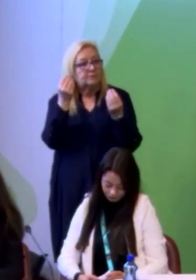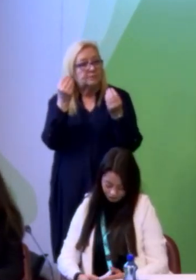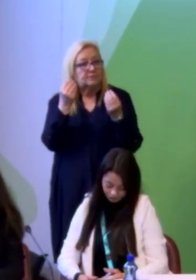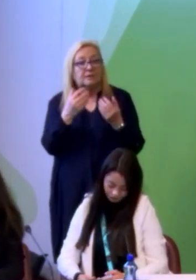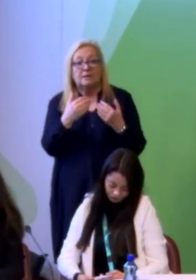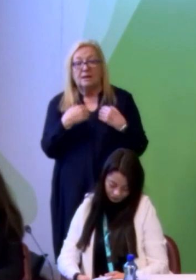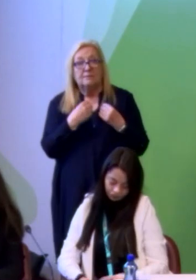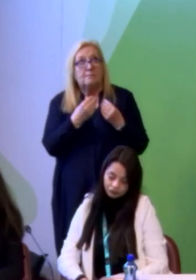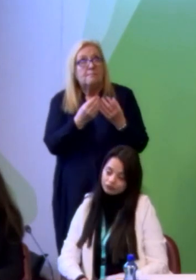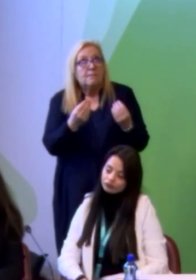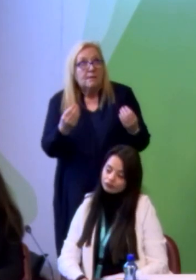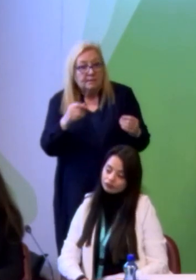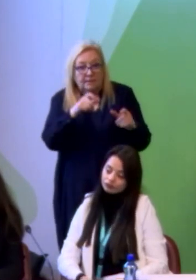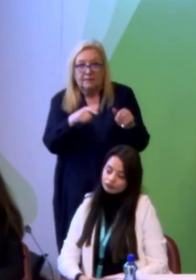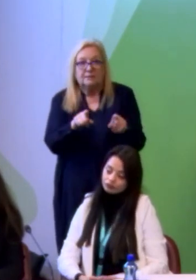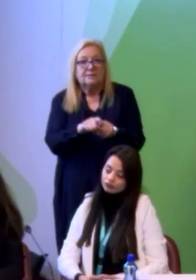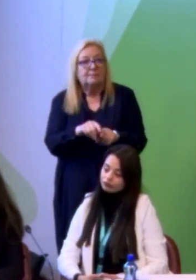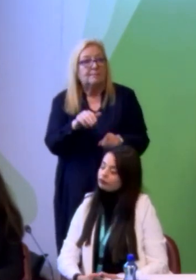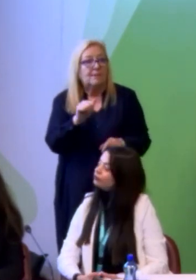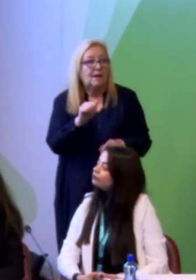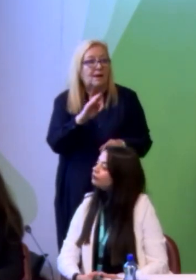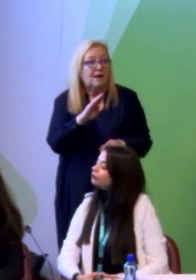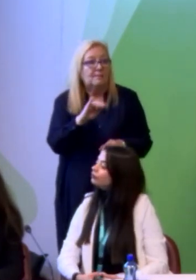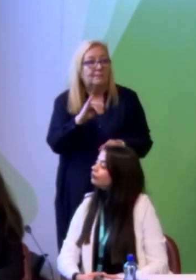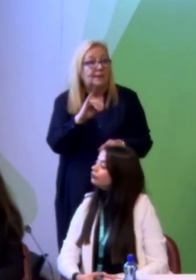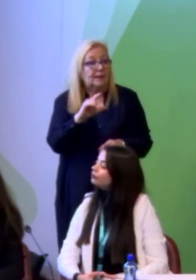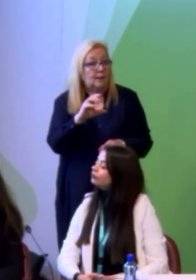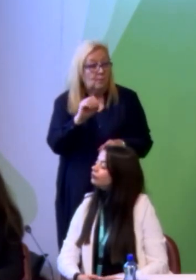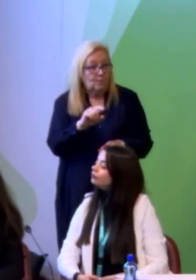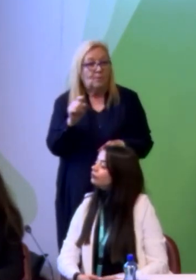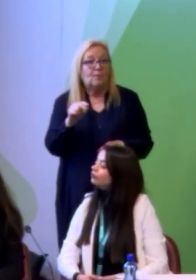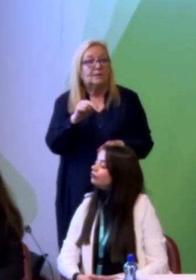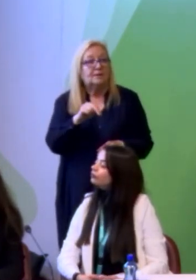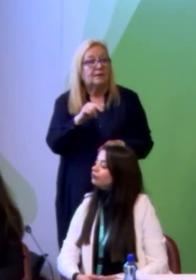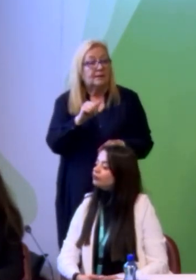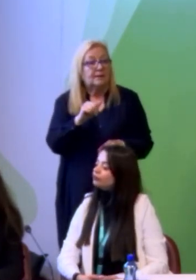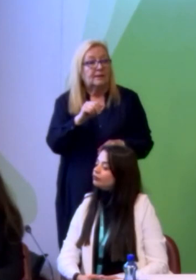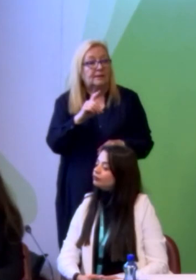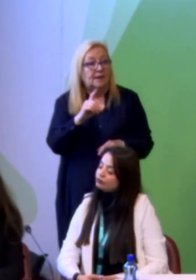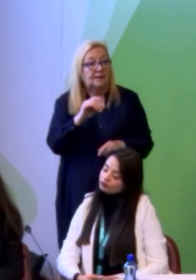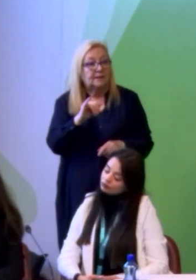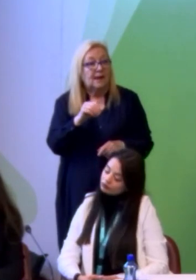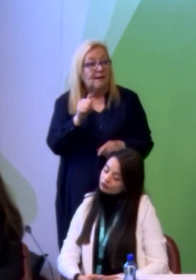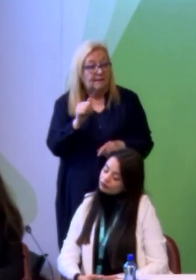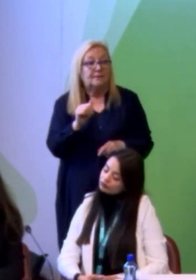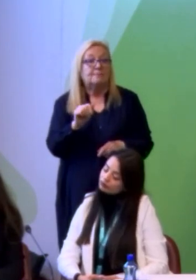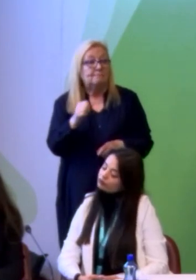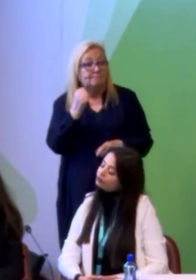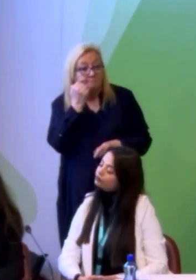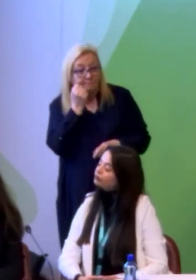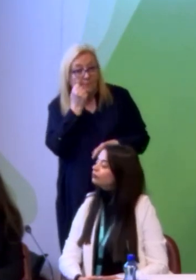nation builders like Abilo, like Nadia, and her mother. At least, you know, what we really want to see is at